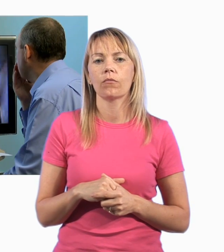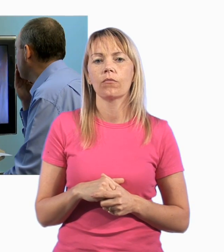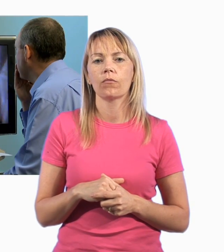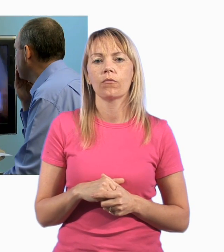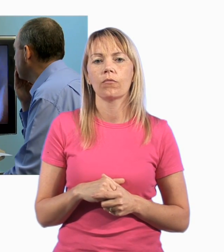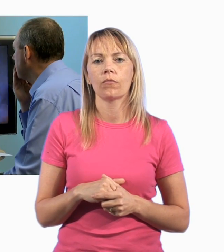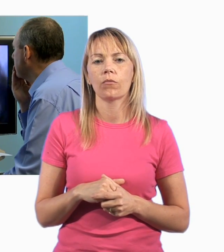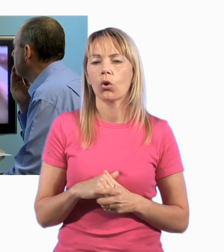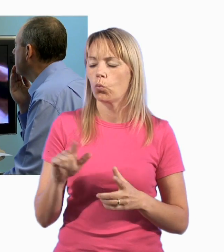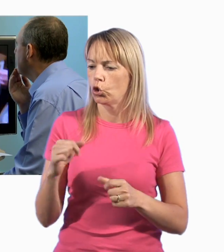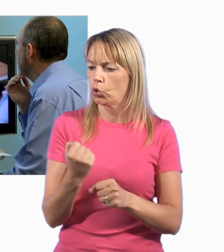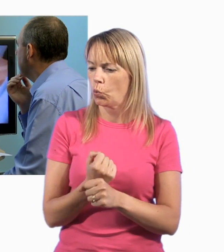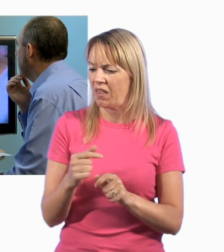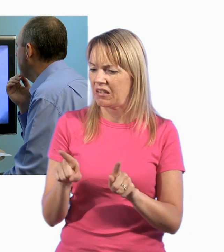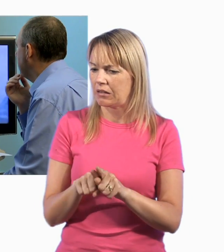Oh, what's she doing with that sponge?